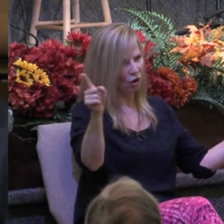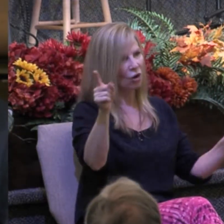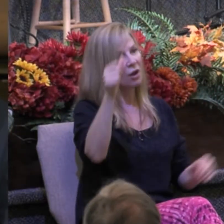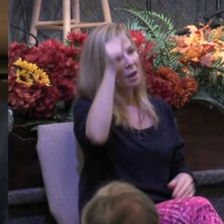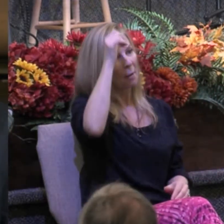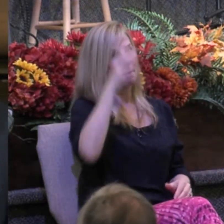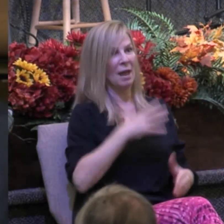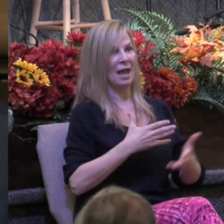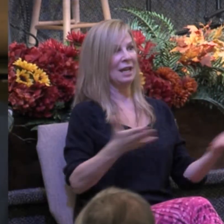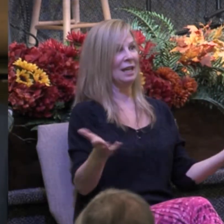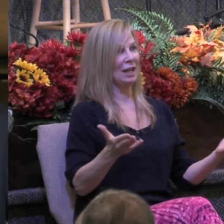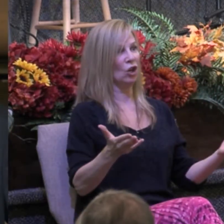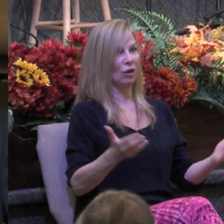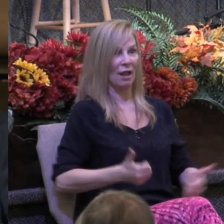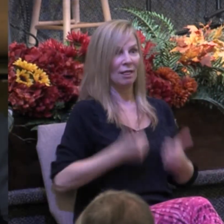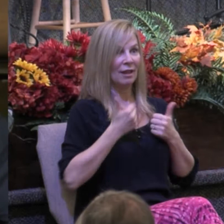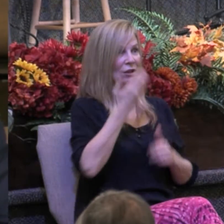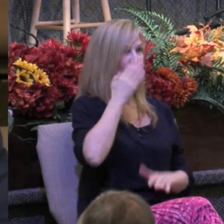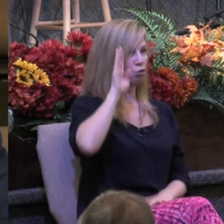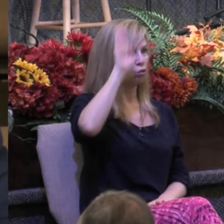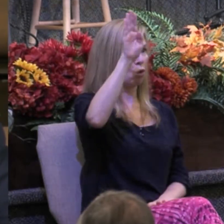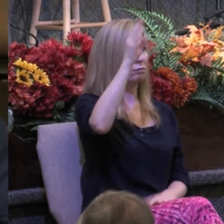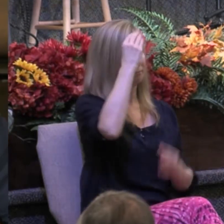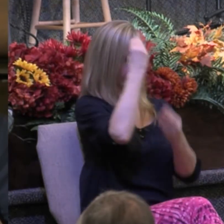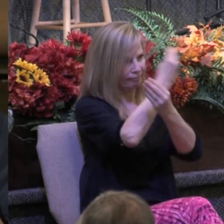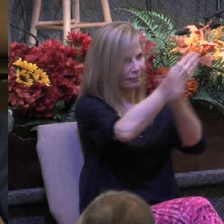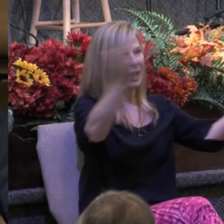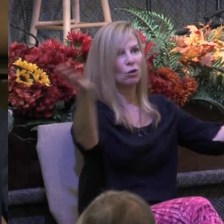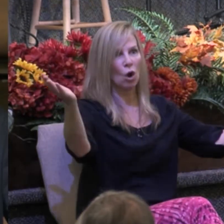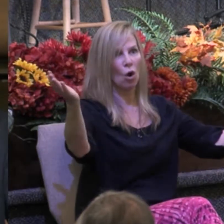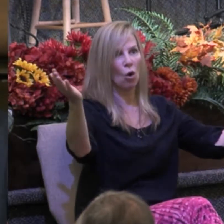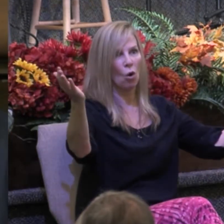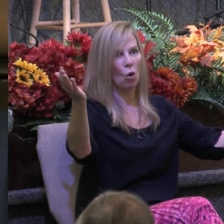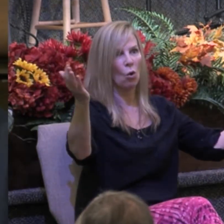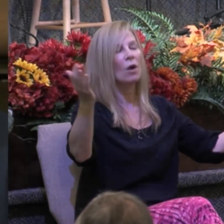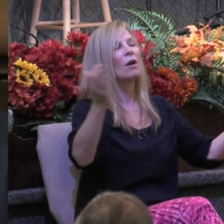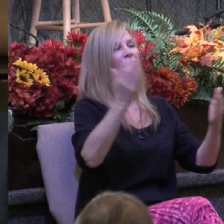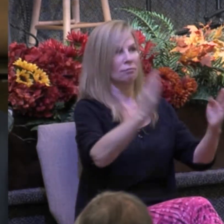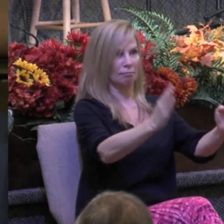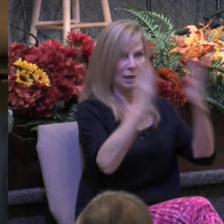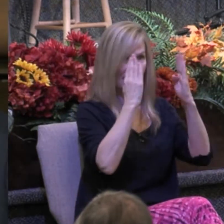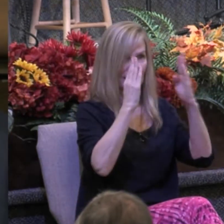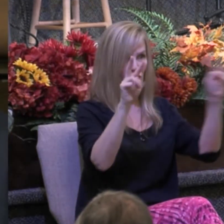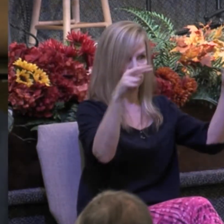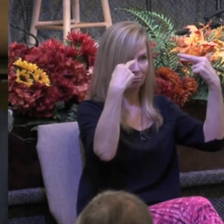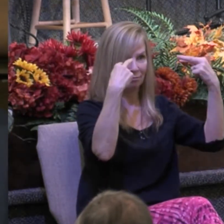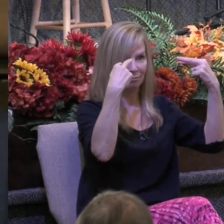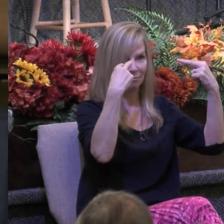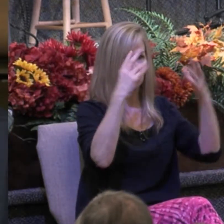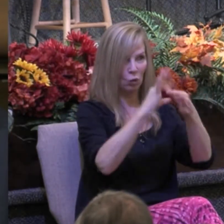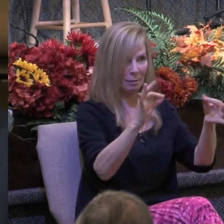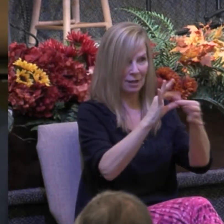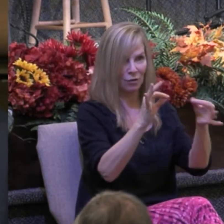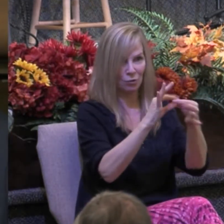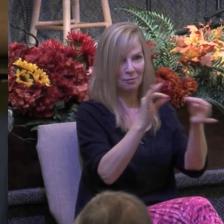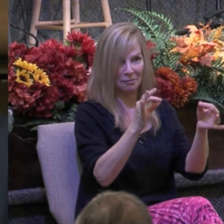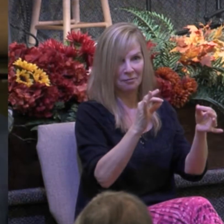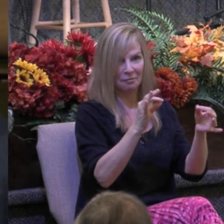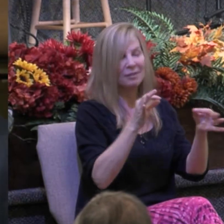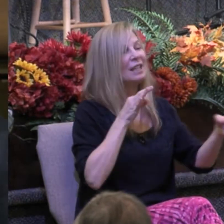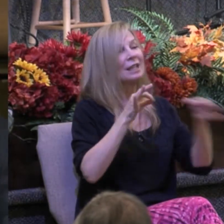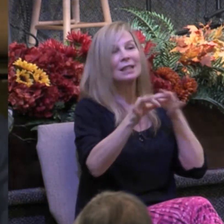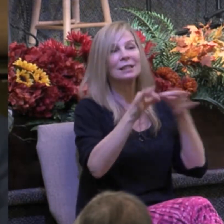Judea and all of you who live in Jerusalem, let this be known to you and give heed to my words. He goes on to explain what